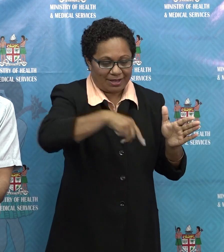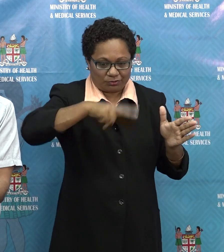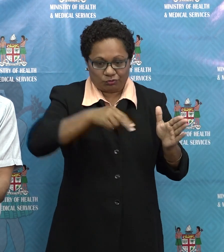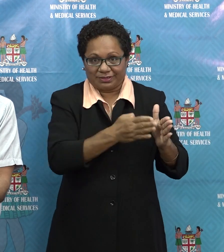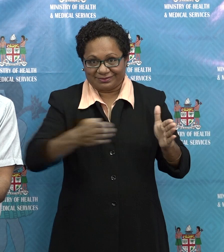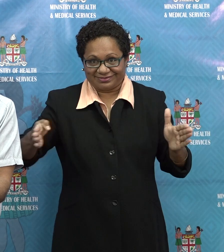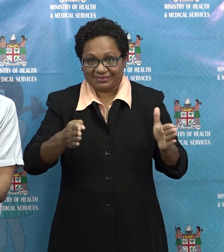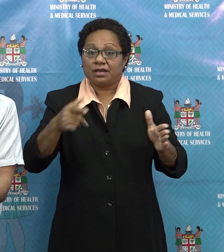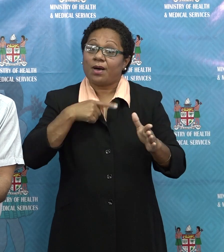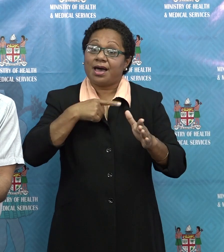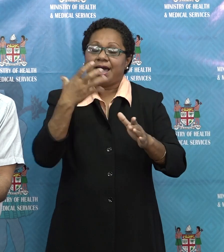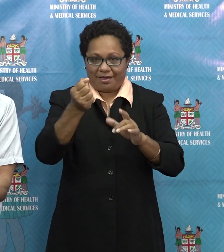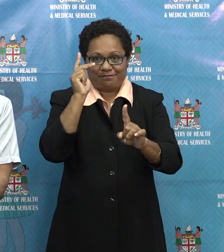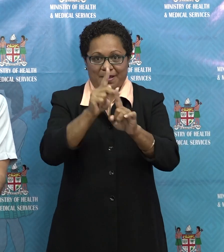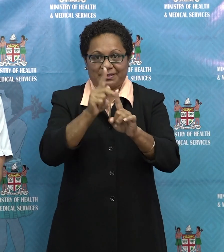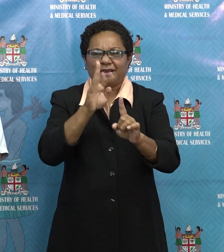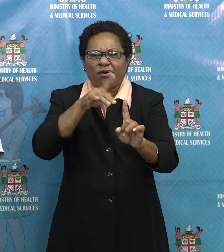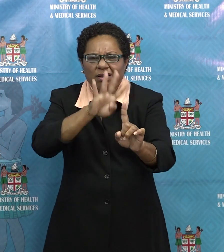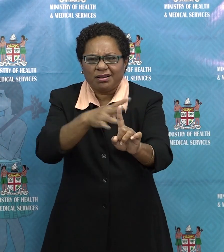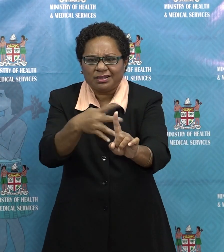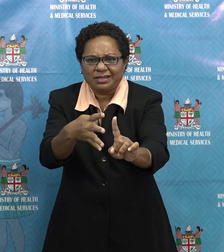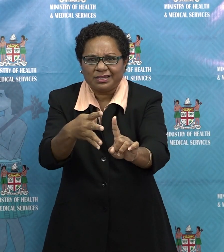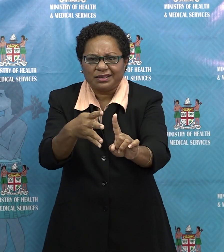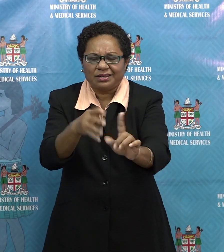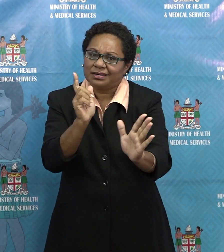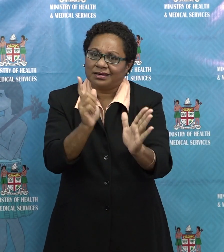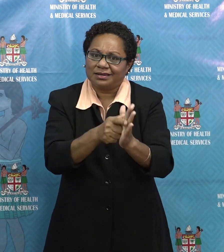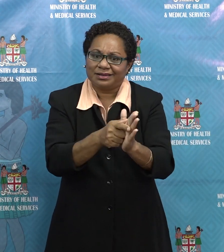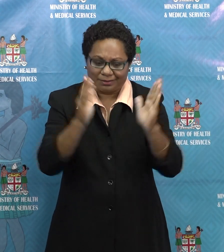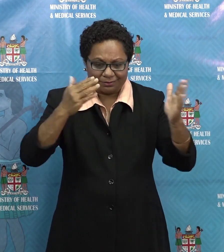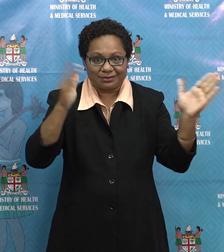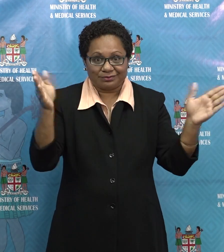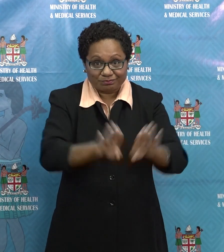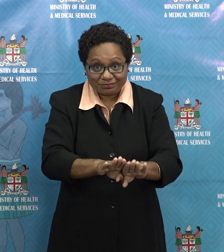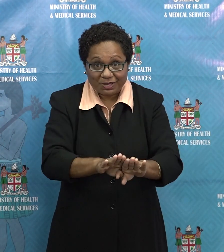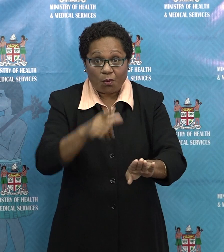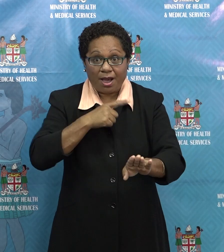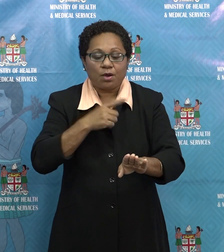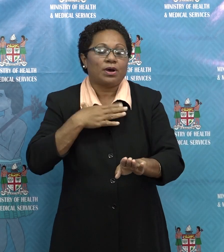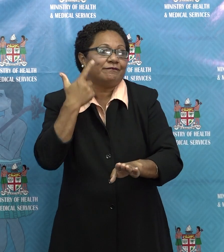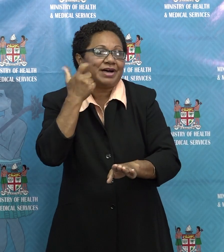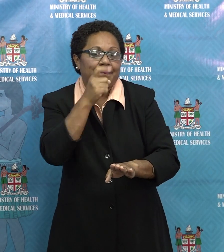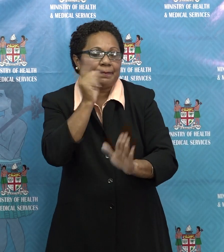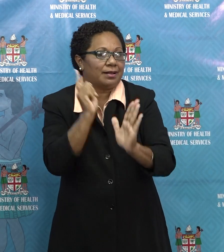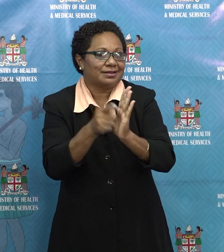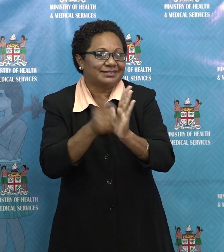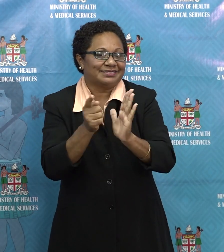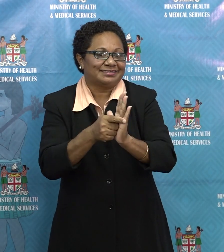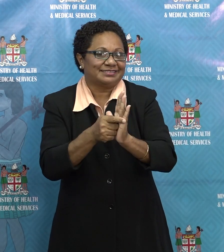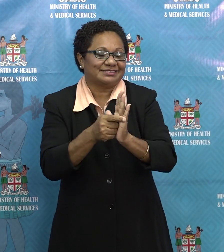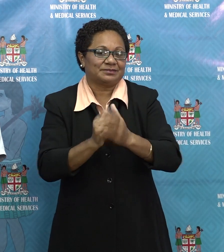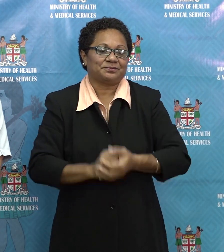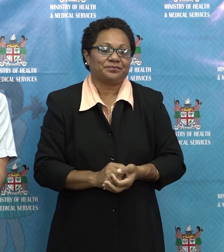tracing. It came into effect suddenly so that those contacts could be located. And